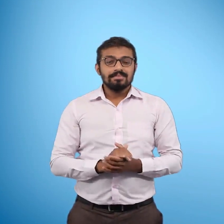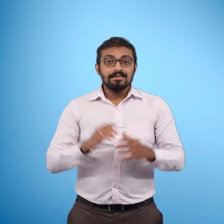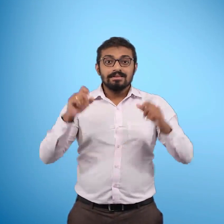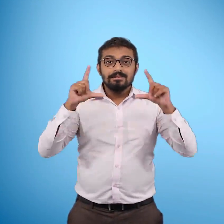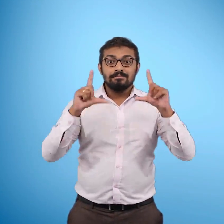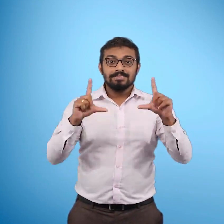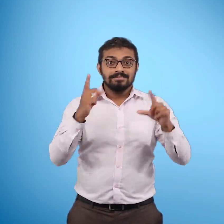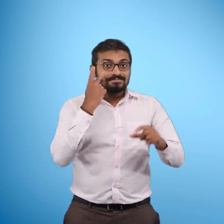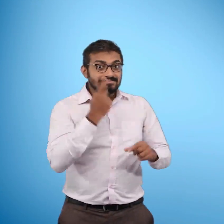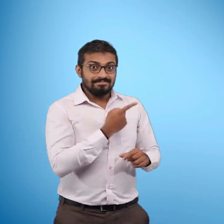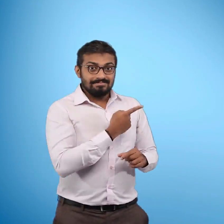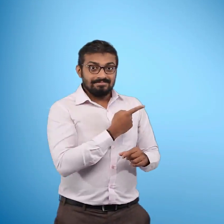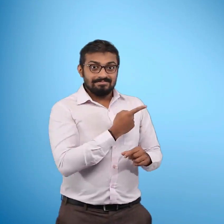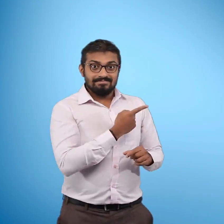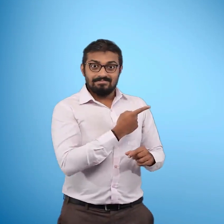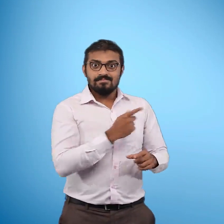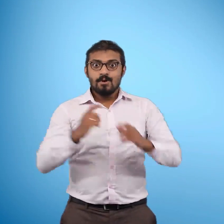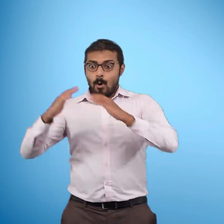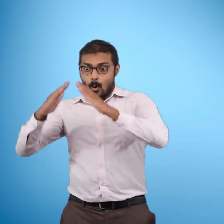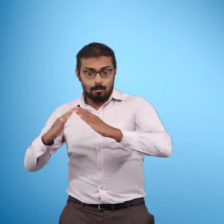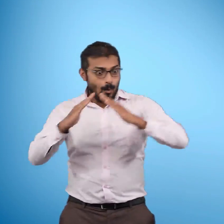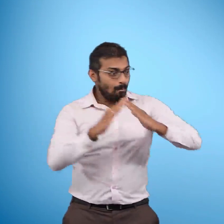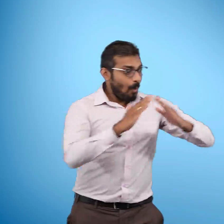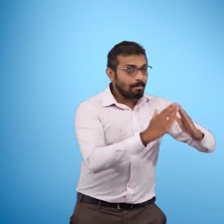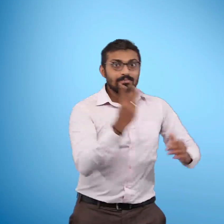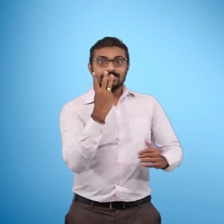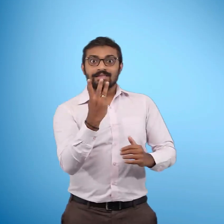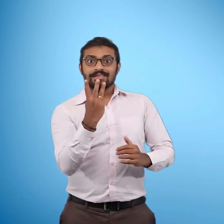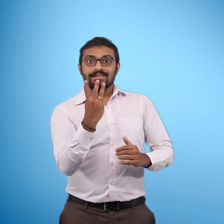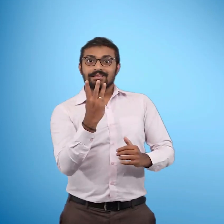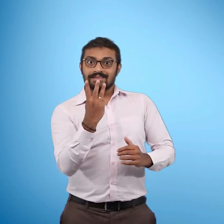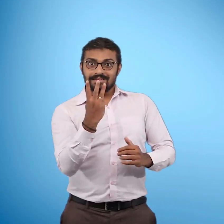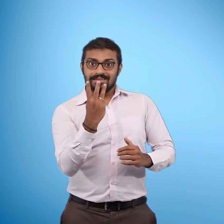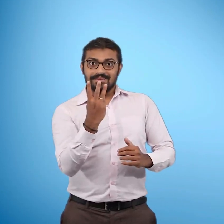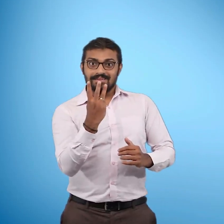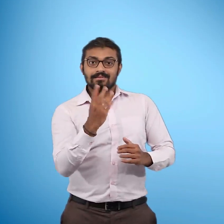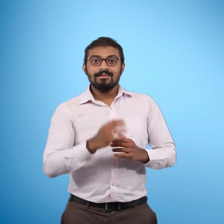We have a picture in which we see 3 different houses marked as